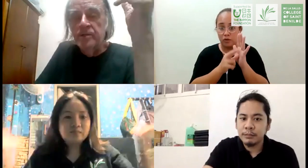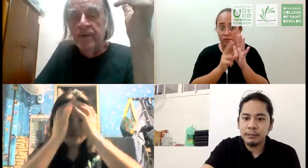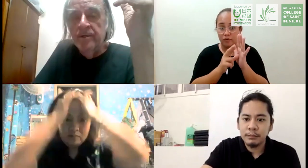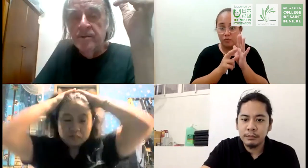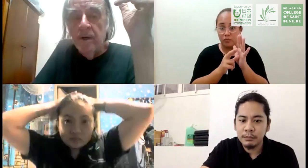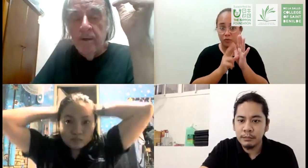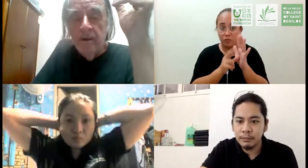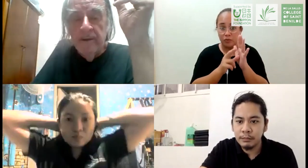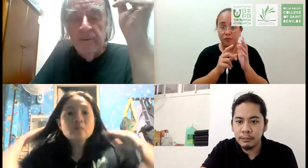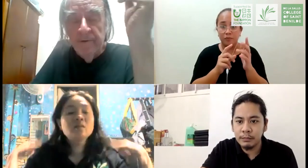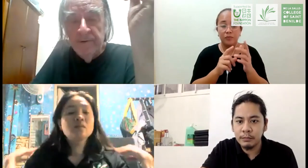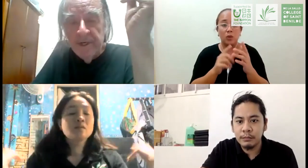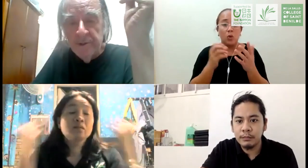we can start on the review session.